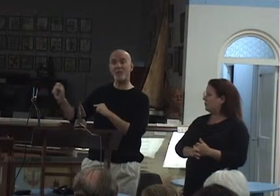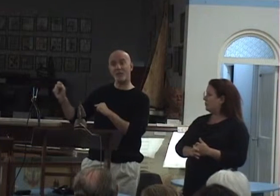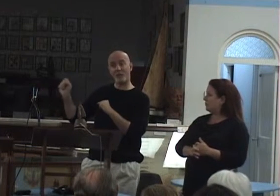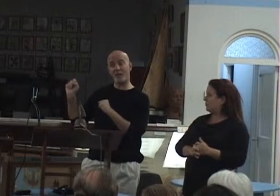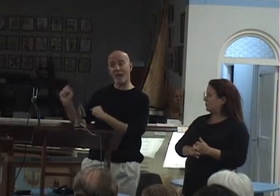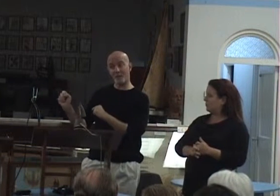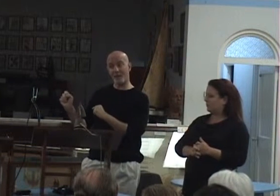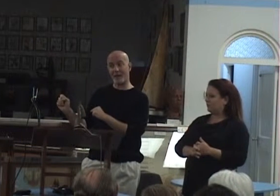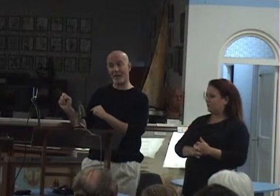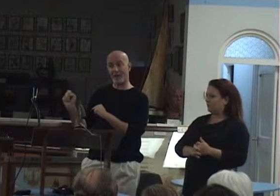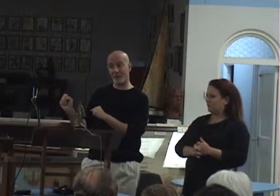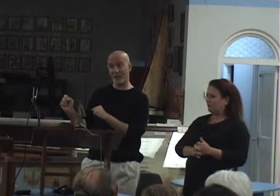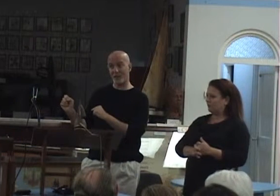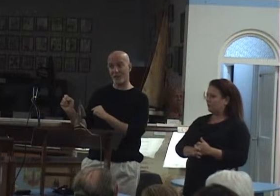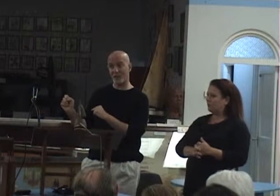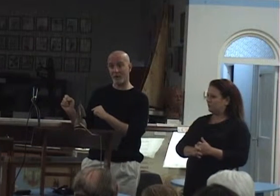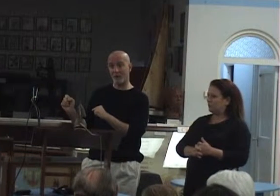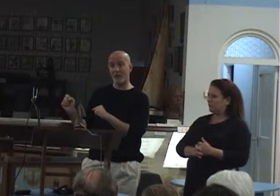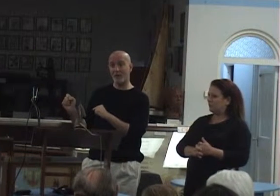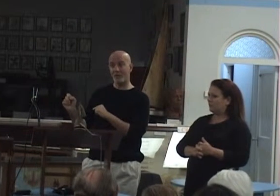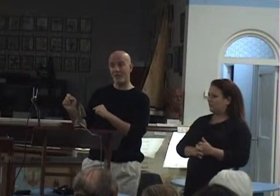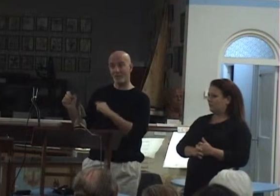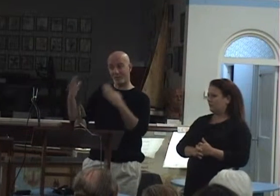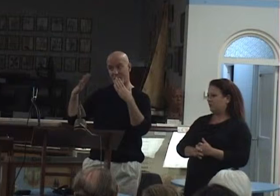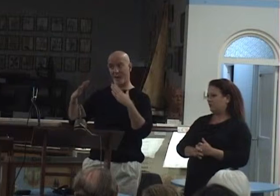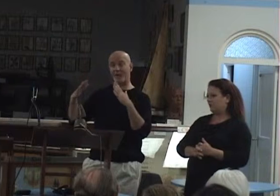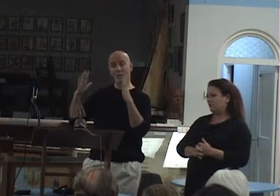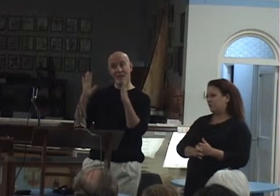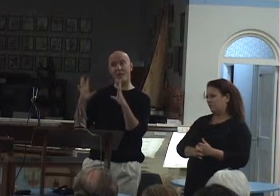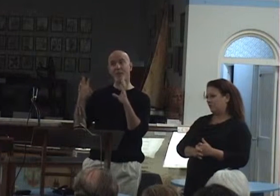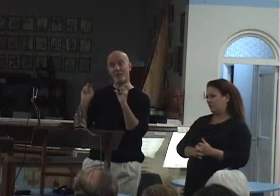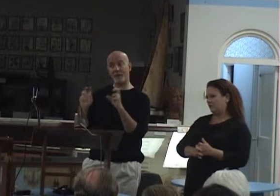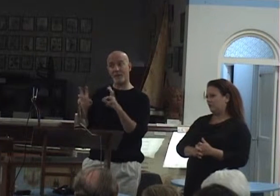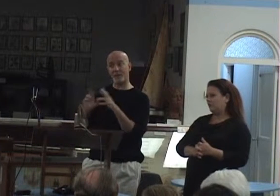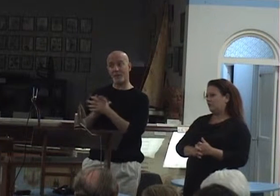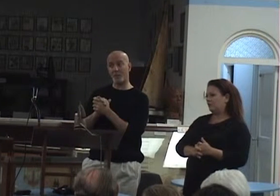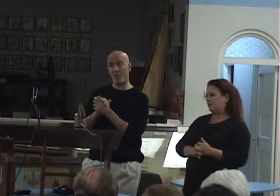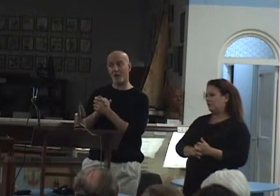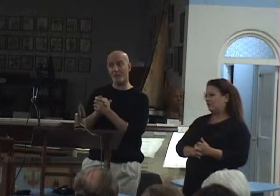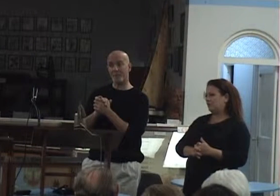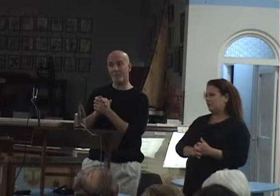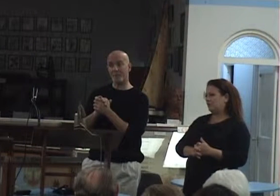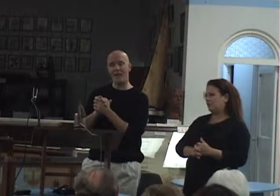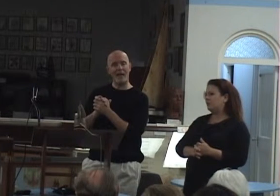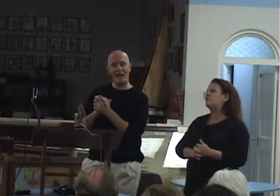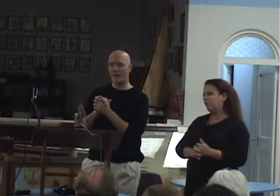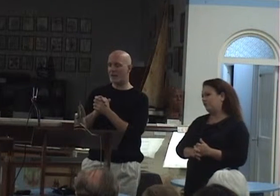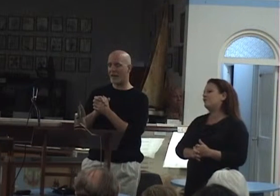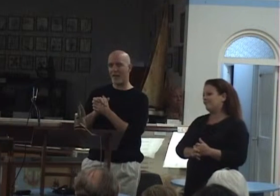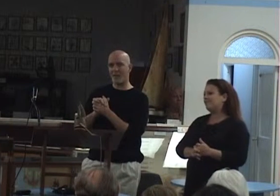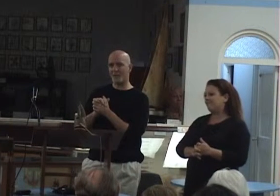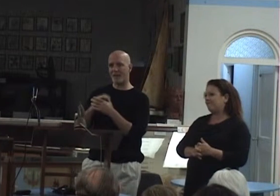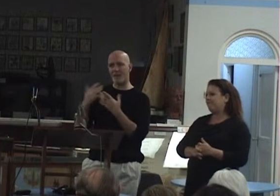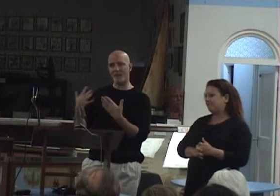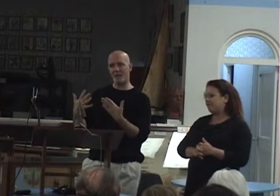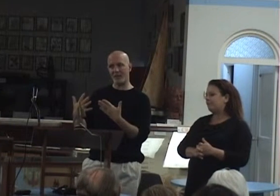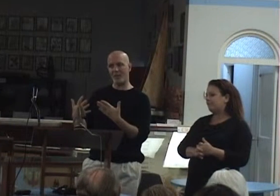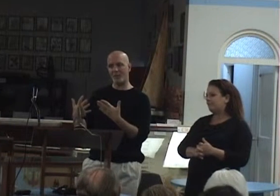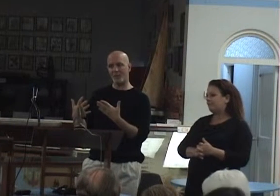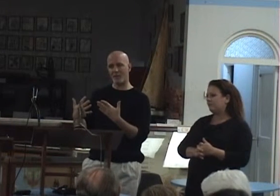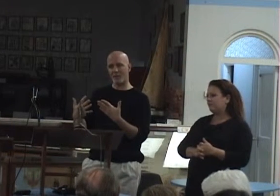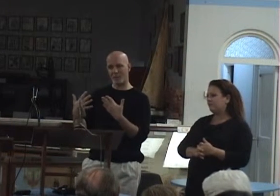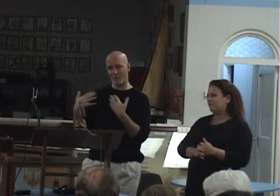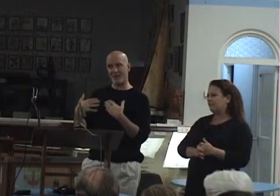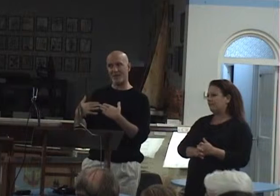don't believe you could have stood upright on the second floor. So it's very, and the windows So are it very, probably very had a small. little attic, but- And a little attic, but not a